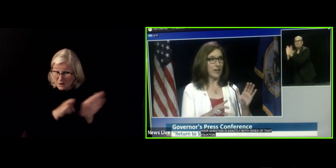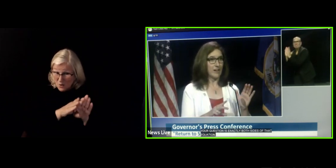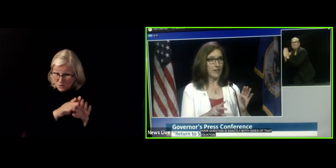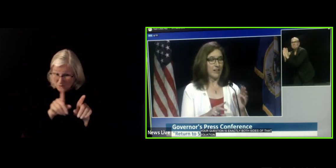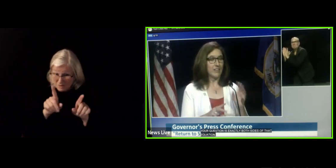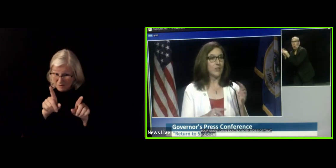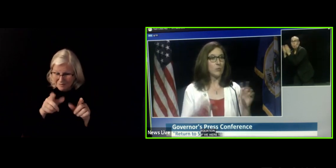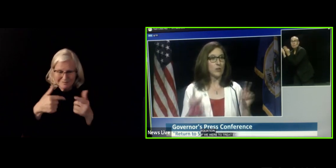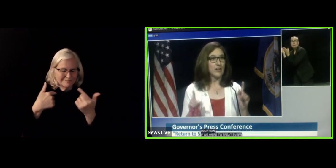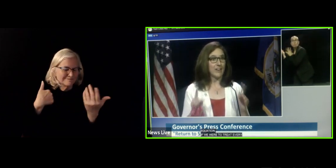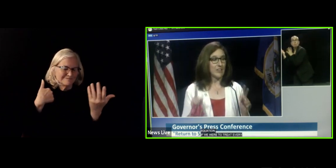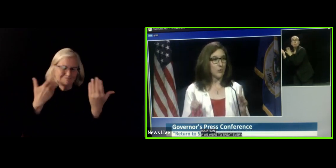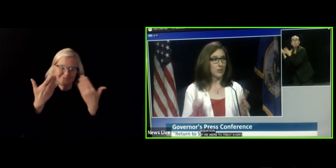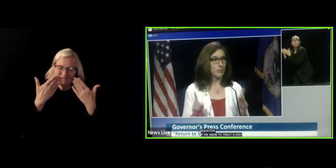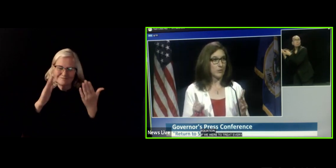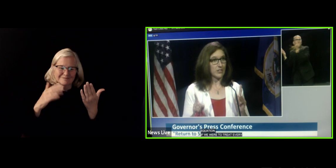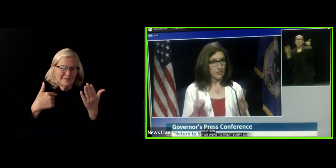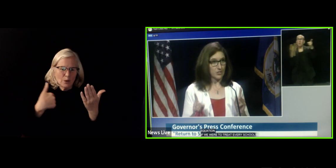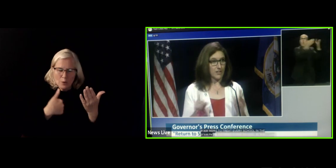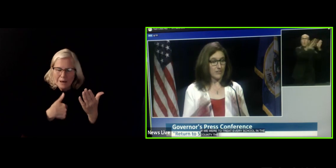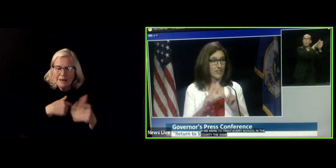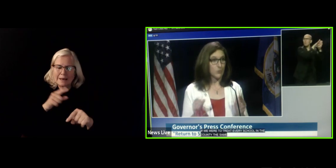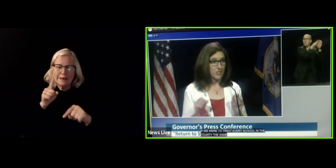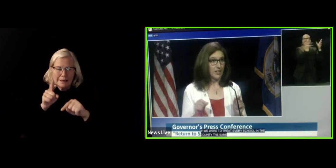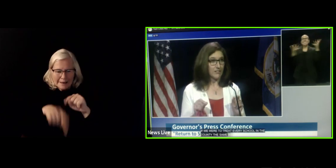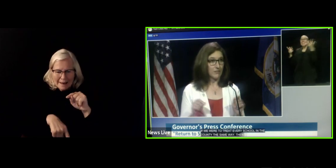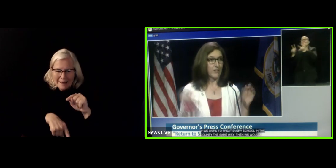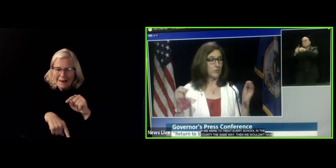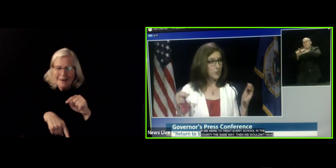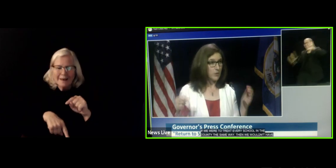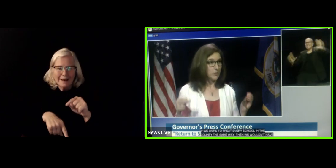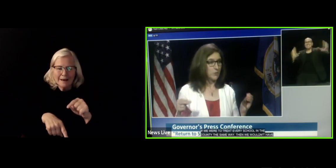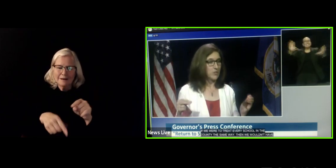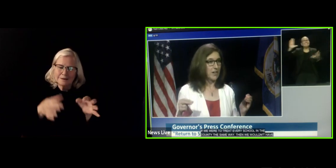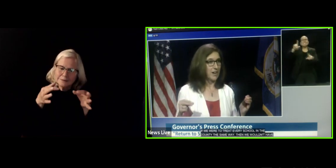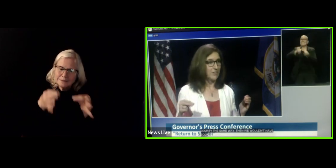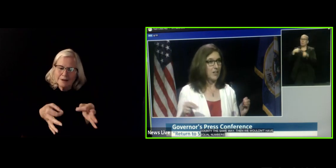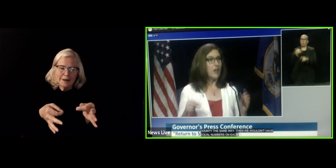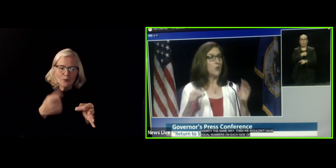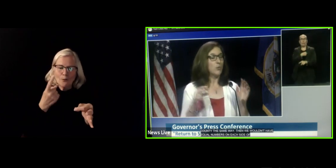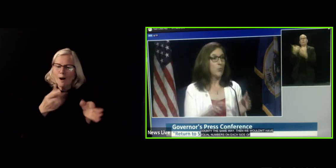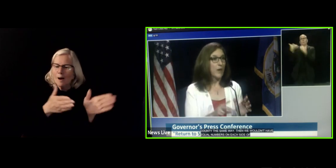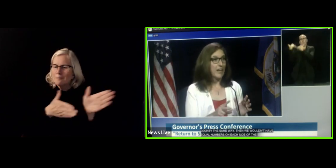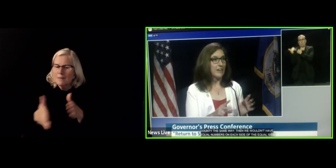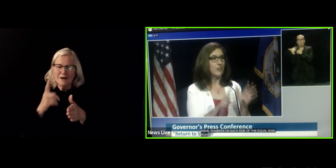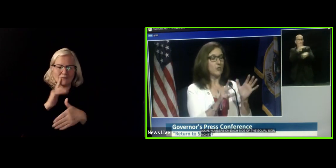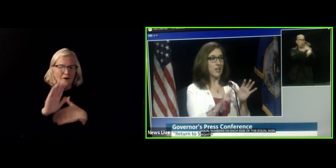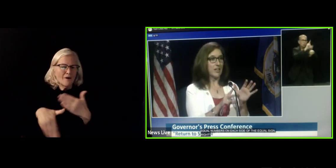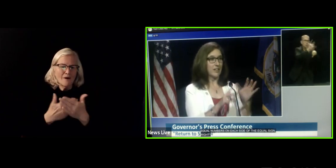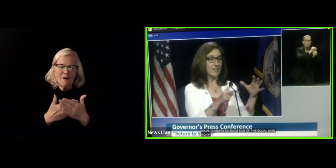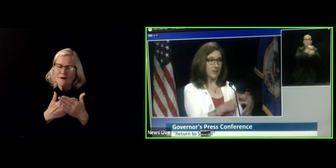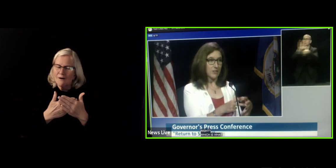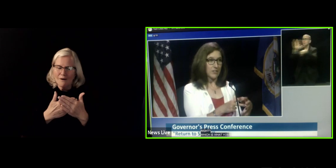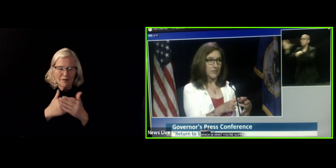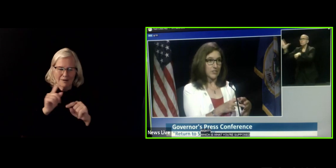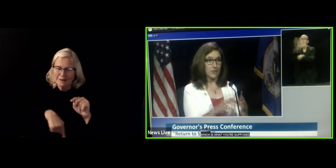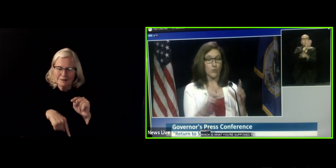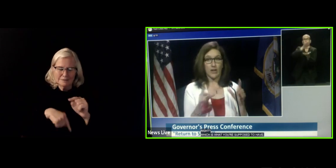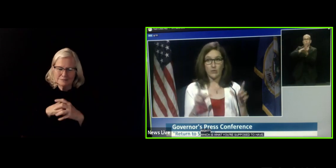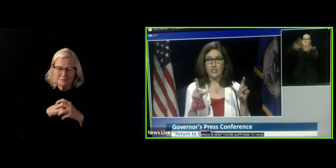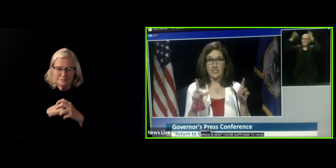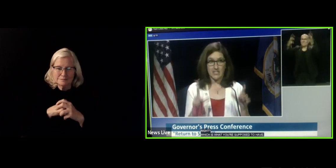way, then we wouldn't have equal numbers on each side of the equal sign, right? Which is what you're supposed to have. When you take the county level